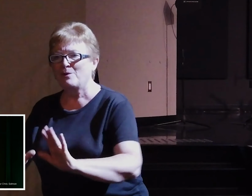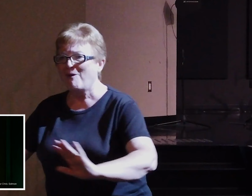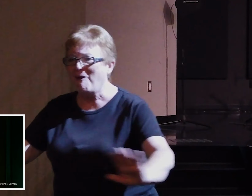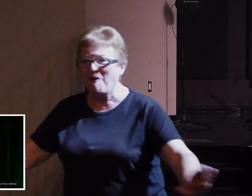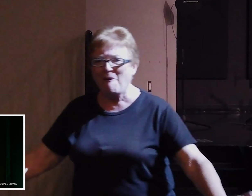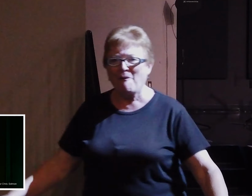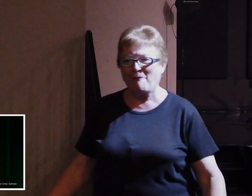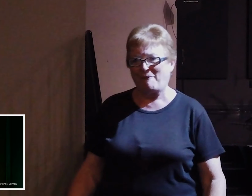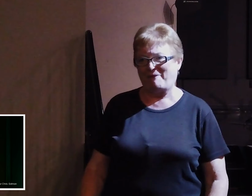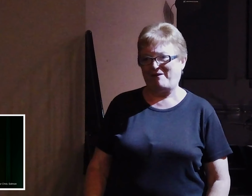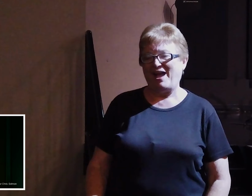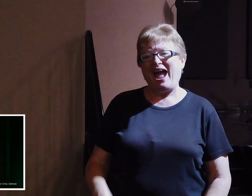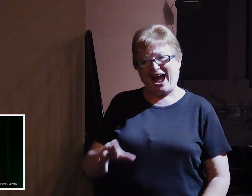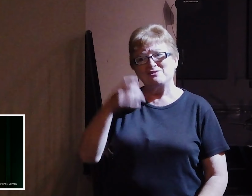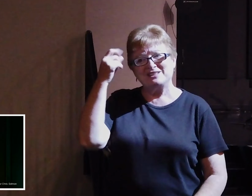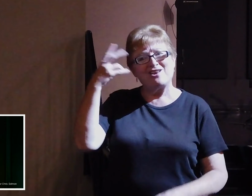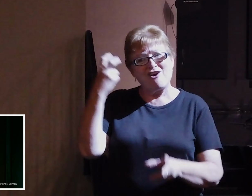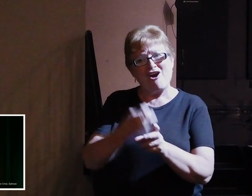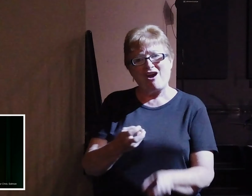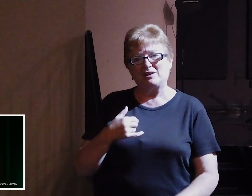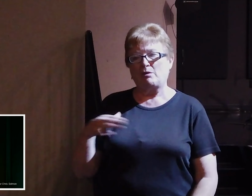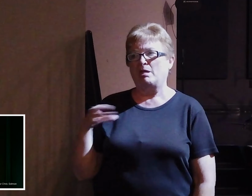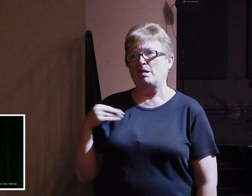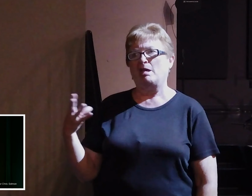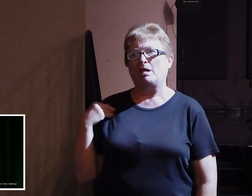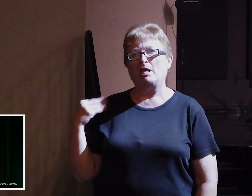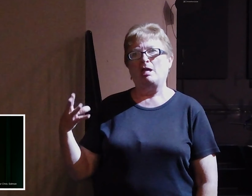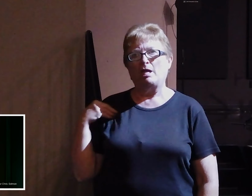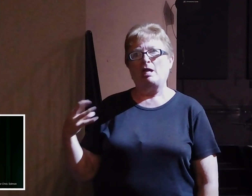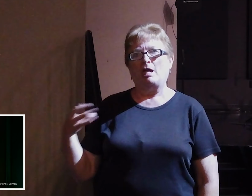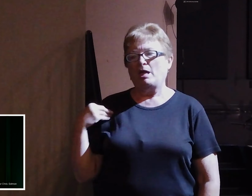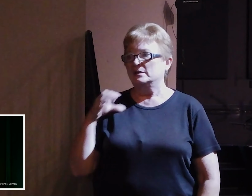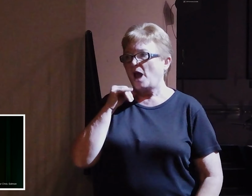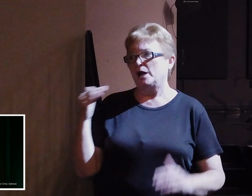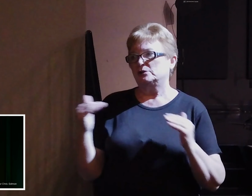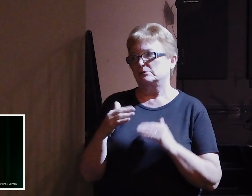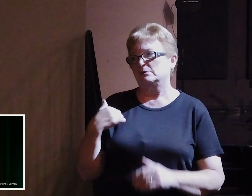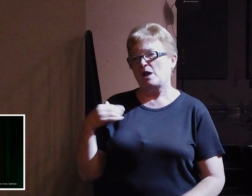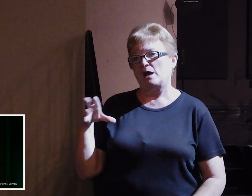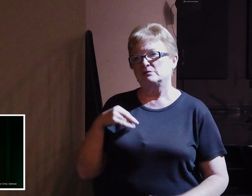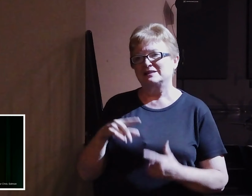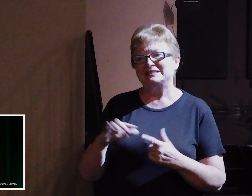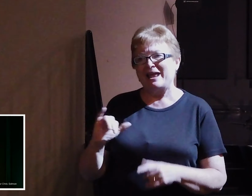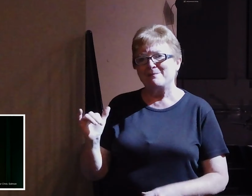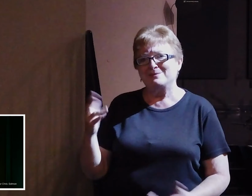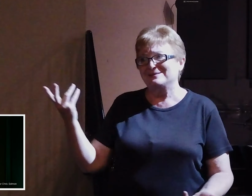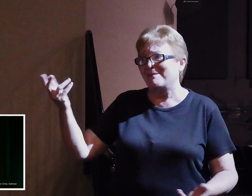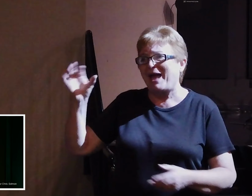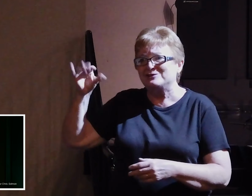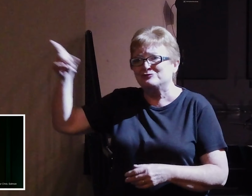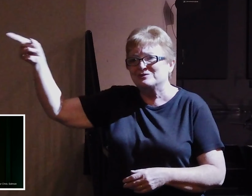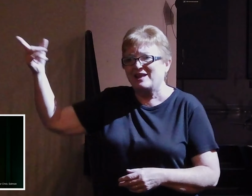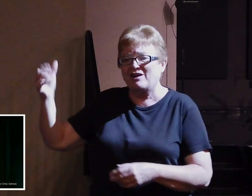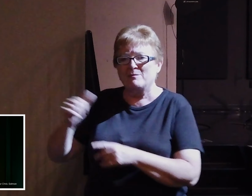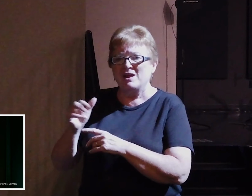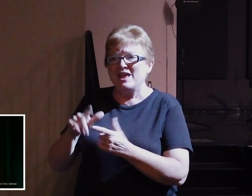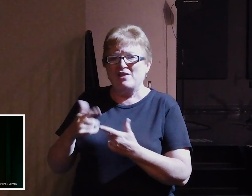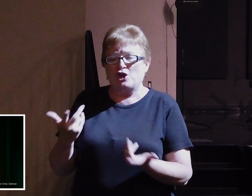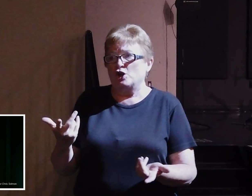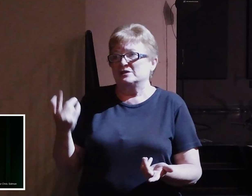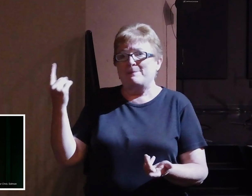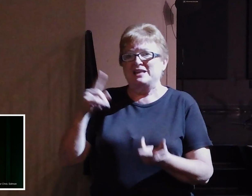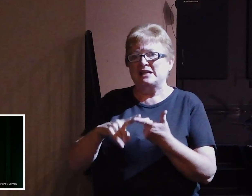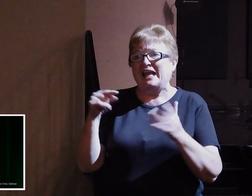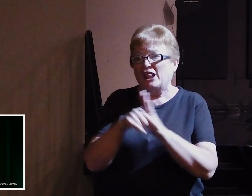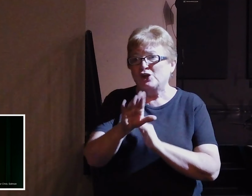It's really, really hard when it's like, you're being unjustly treated. Don't unjustly treat back. They're murdering your family.